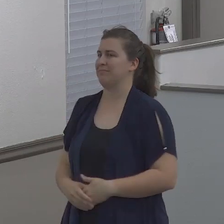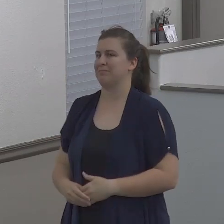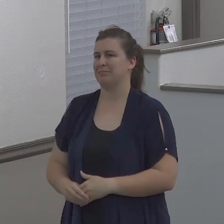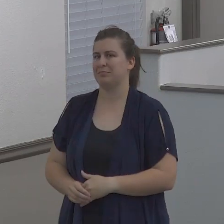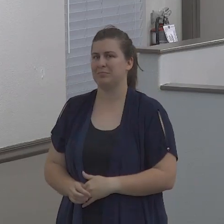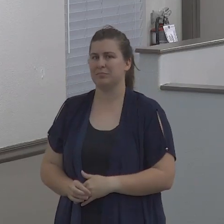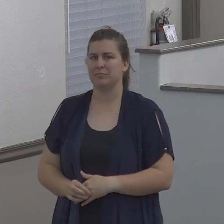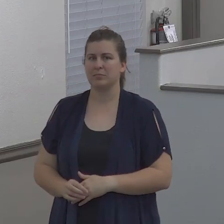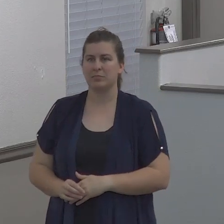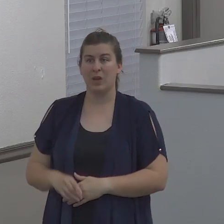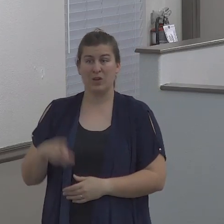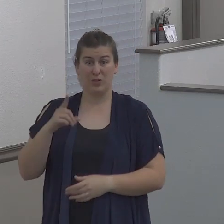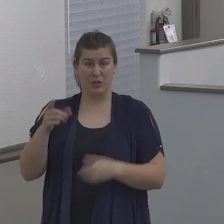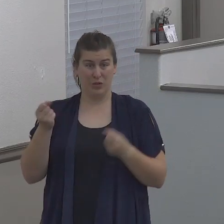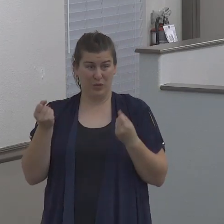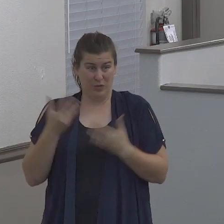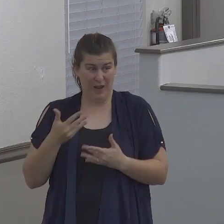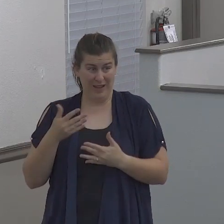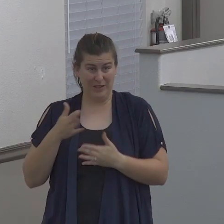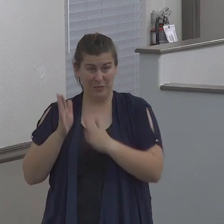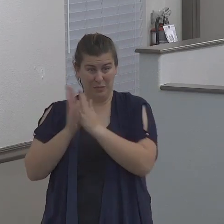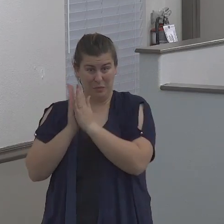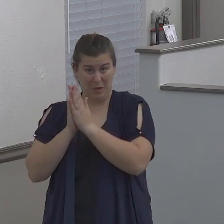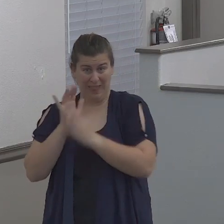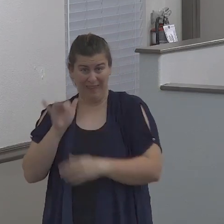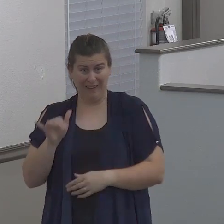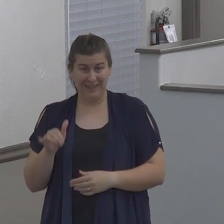your will. Are you afraid to pray that?